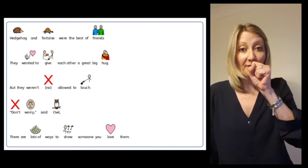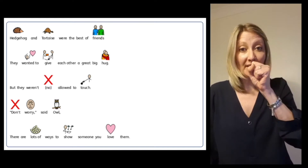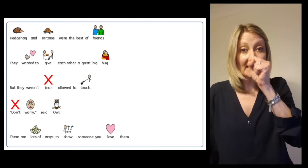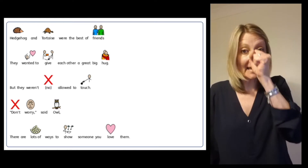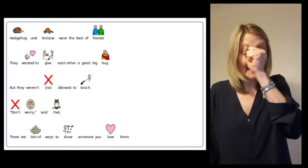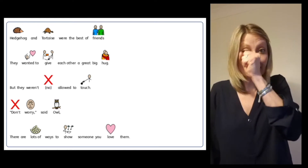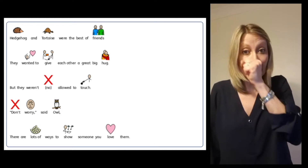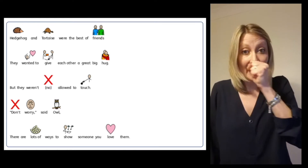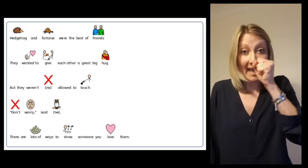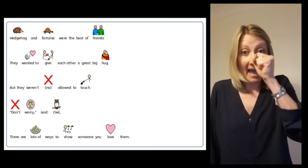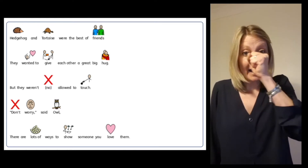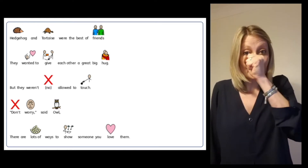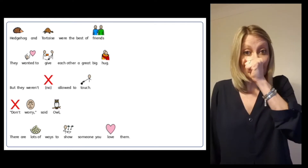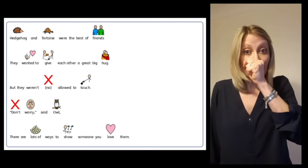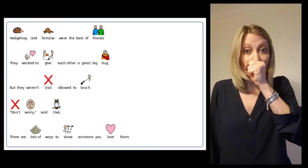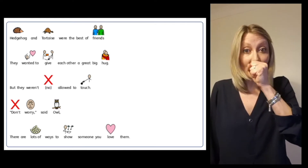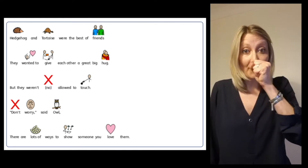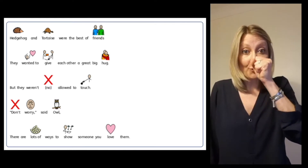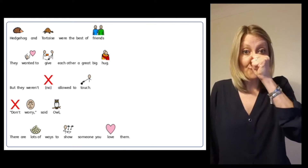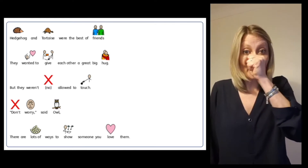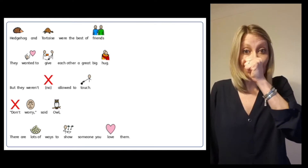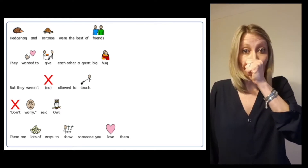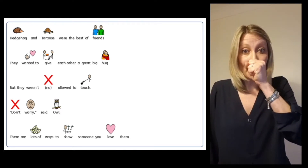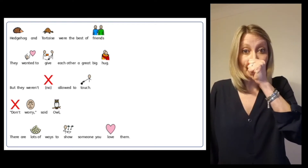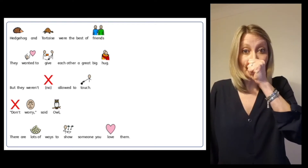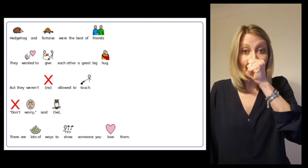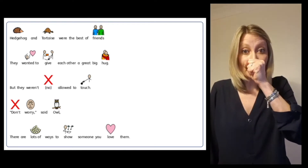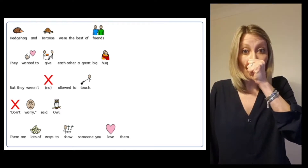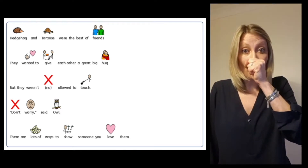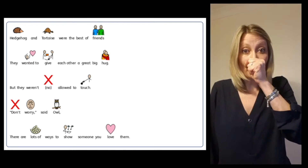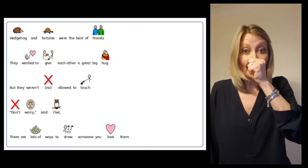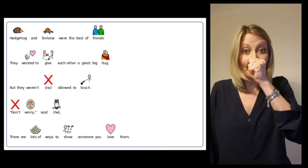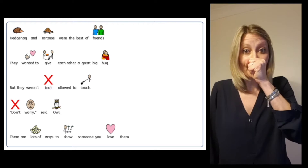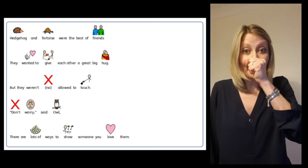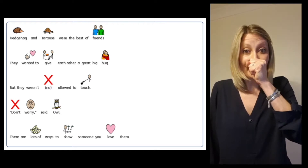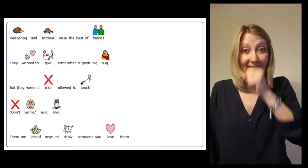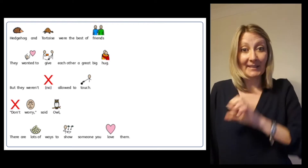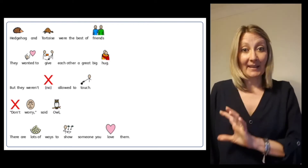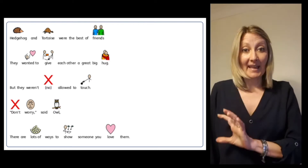a fist hand and circle round your nose. Hog.